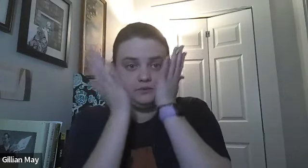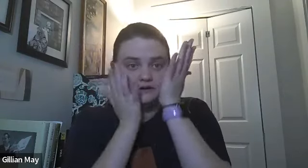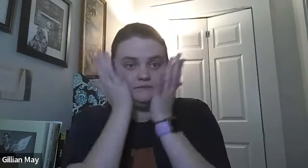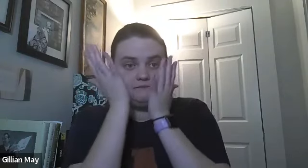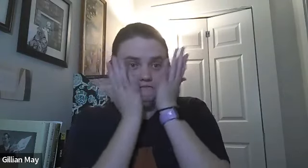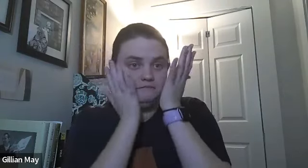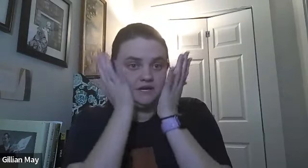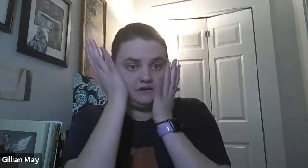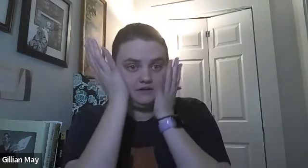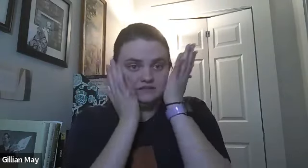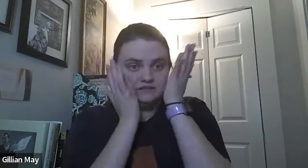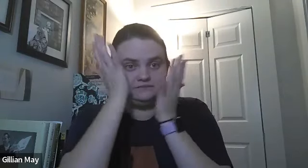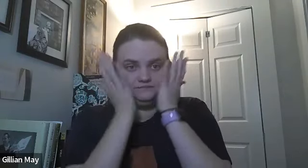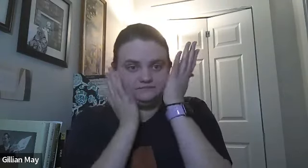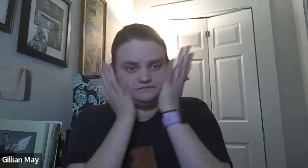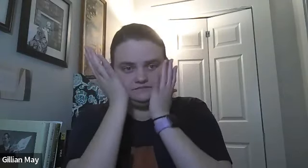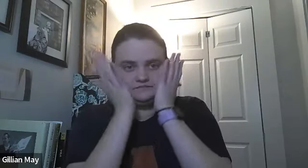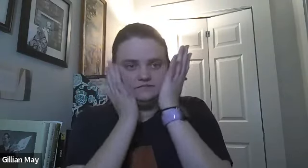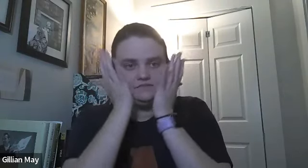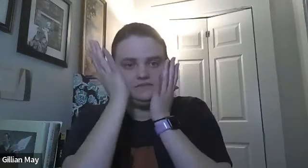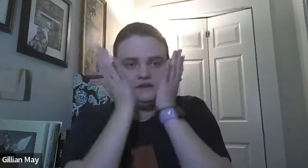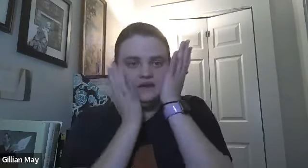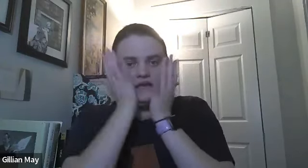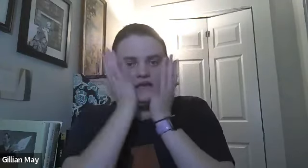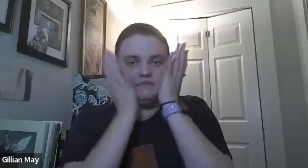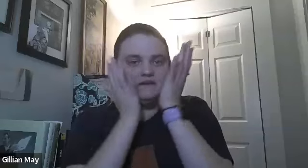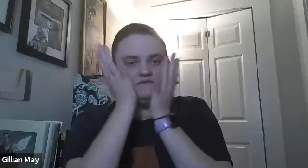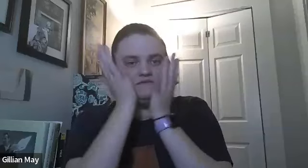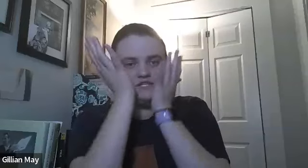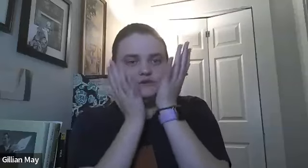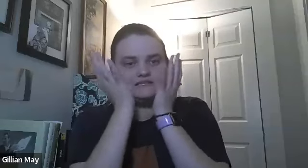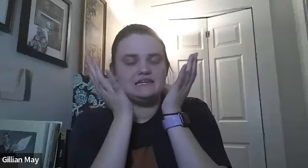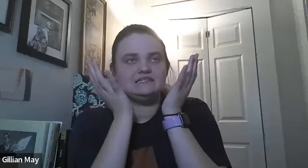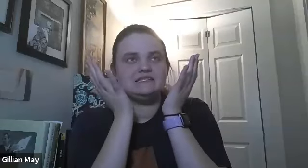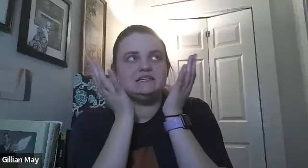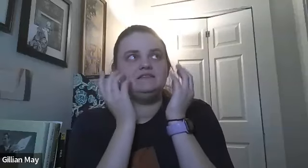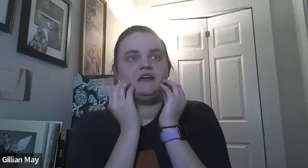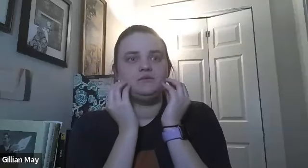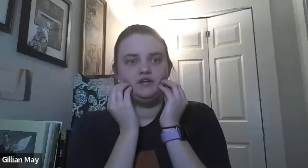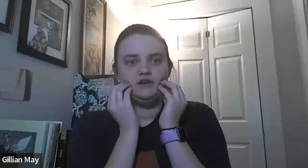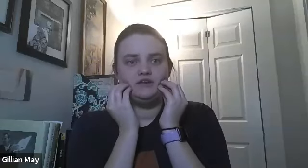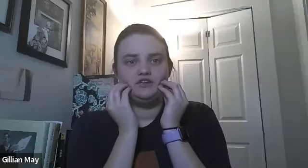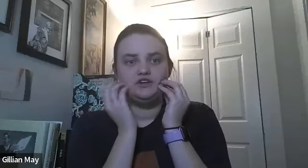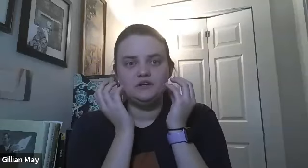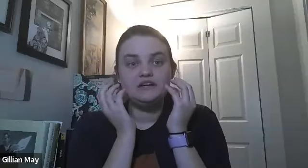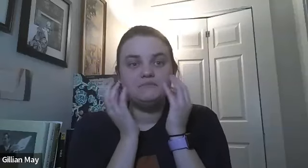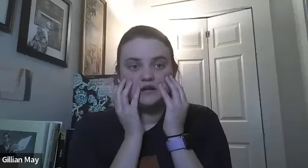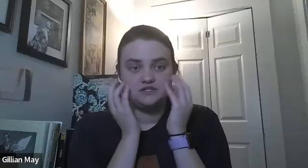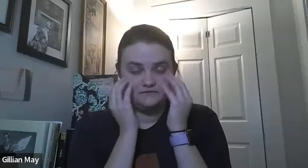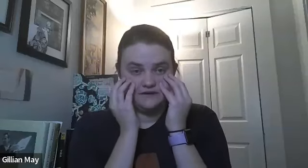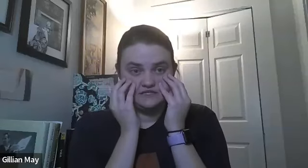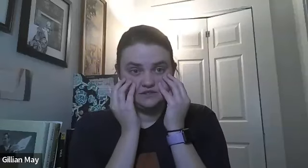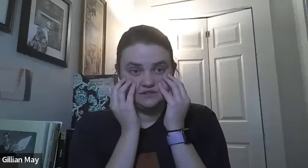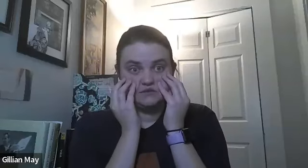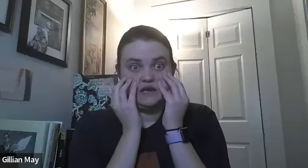upward, embarrassed. And my visual is that it's like when you get, you know, when you get embarrassed, your face gets really red.